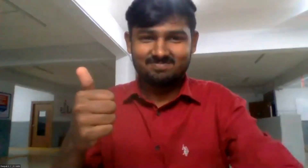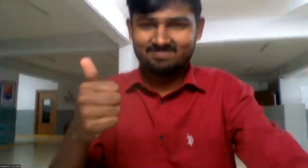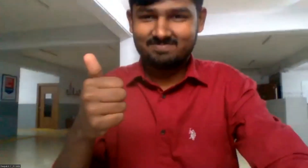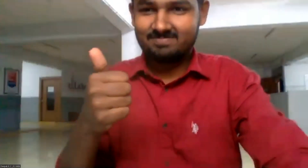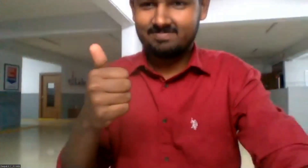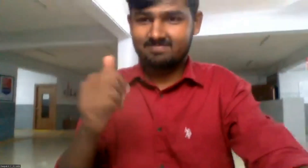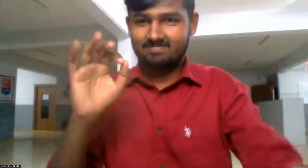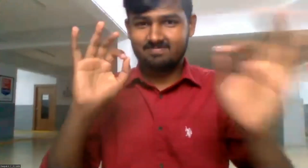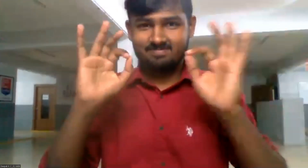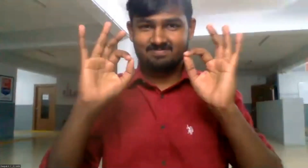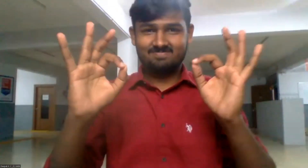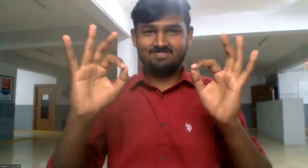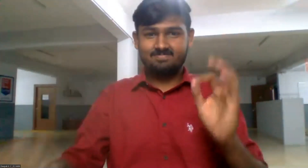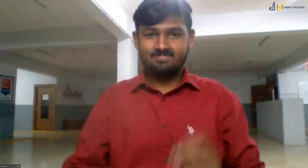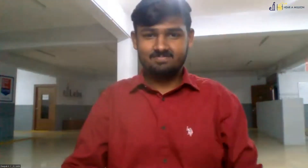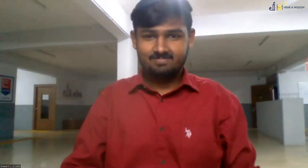Everyone.